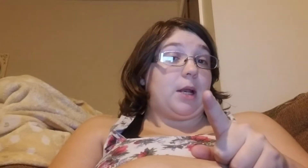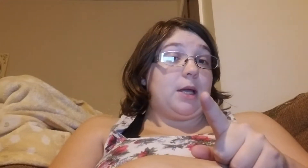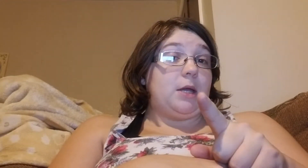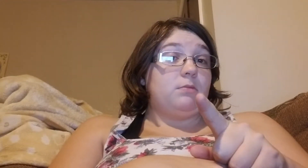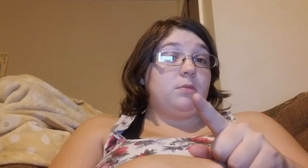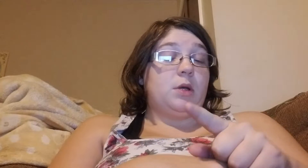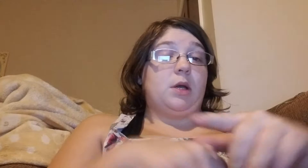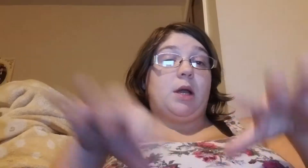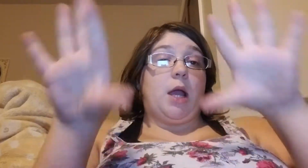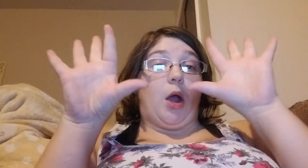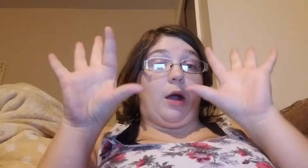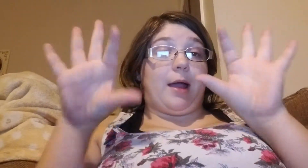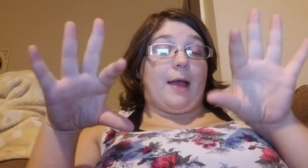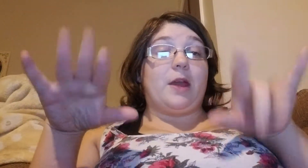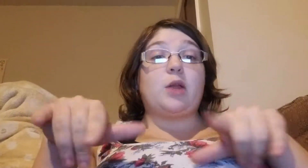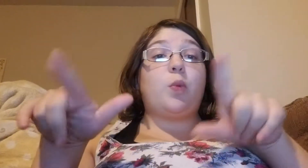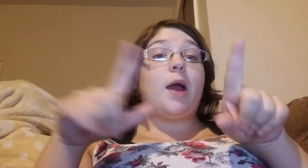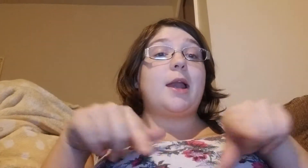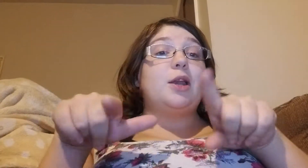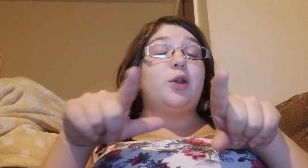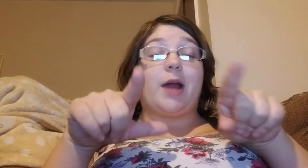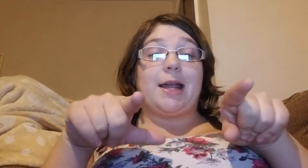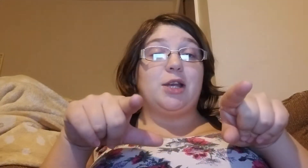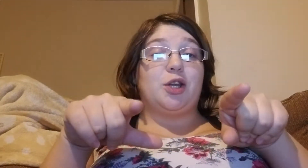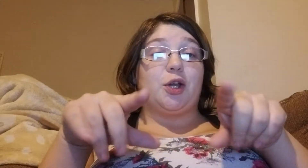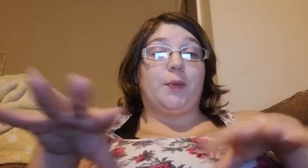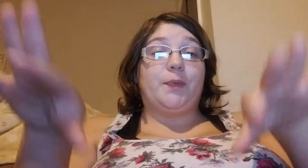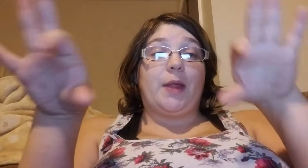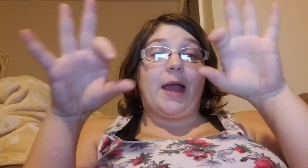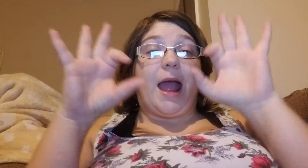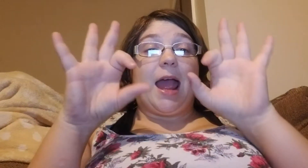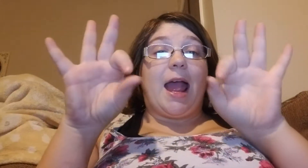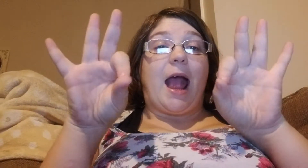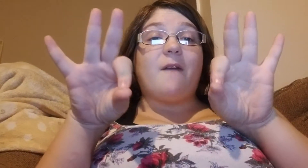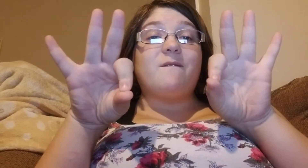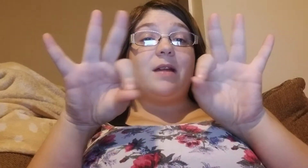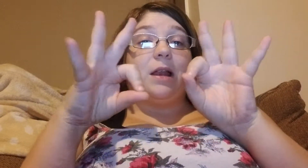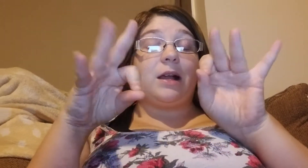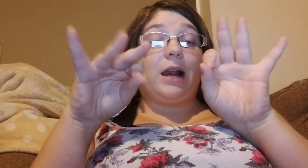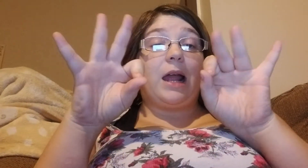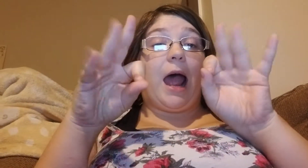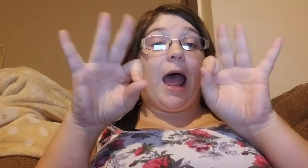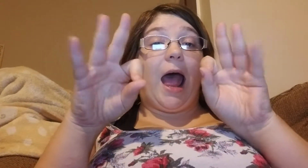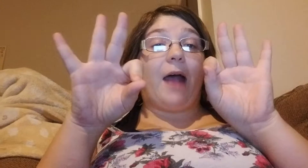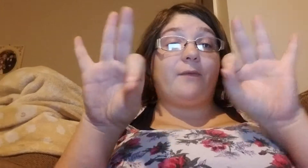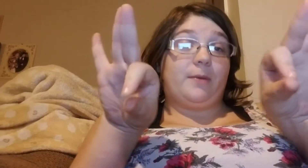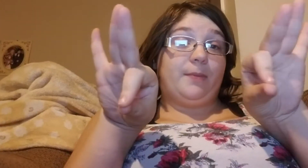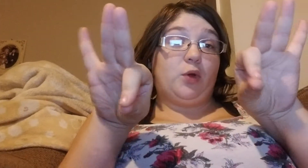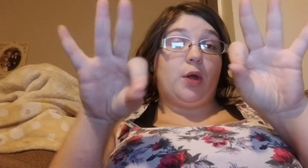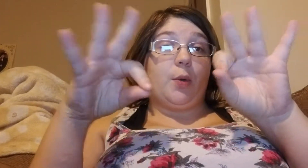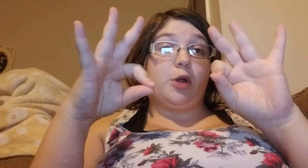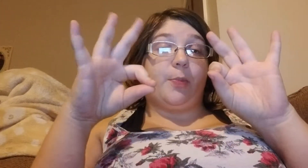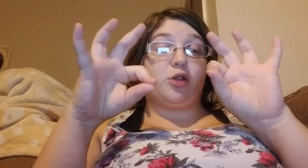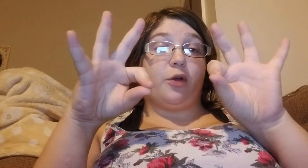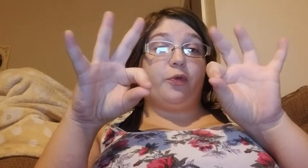Family. Okay, this one I can do. It's a little app. You put your